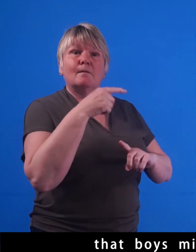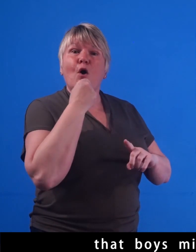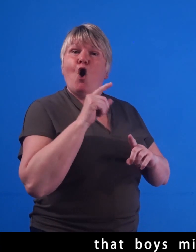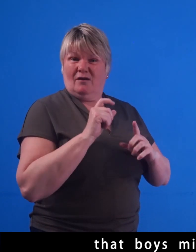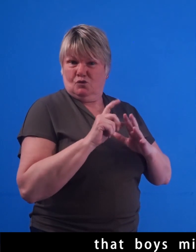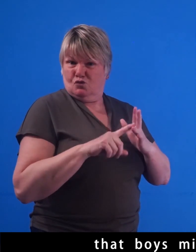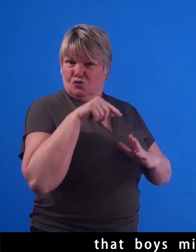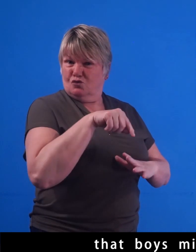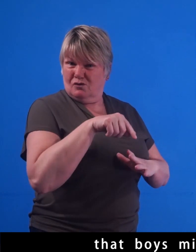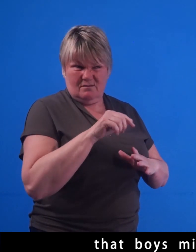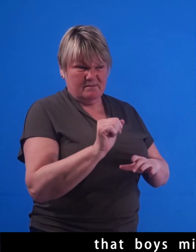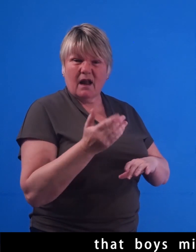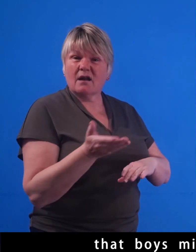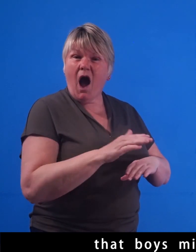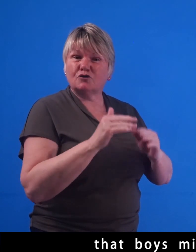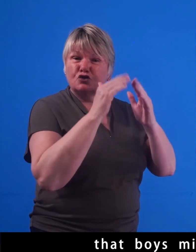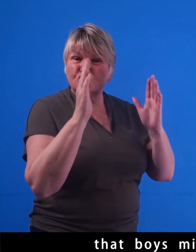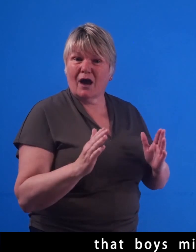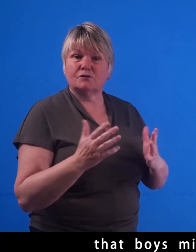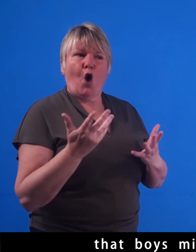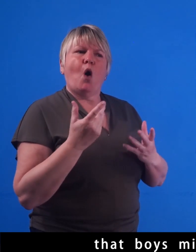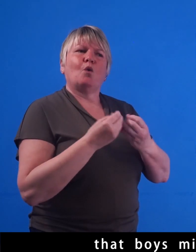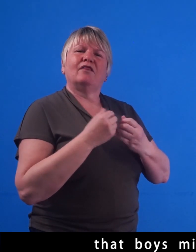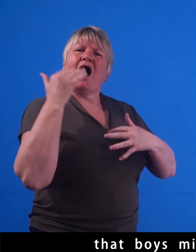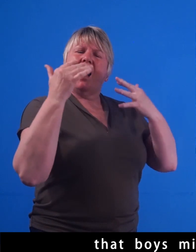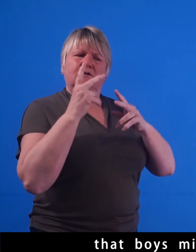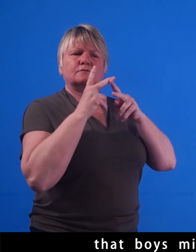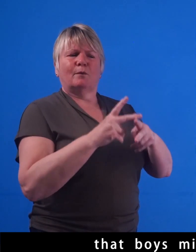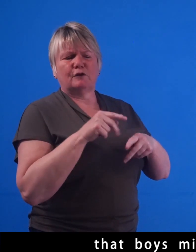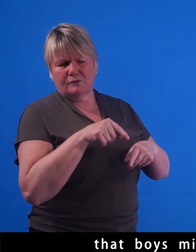might have done in their garden shed, or with some adult supervision.